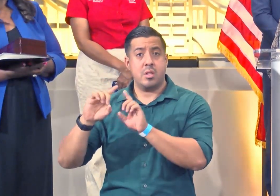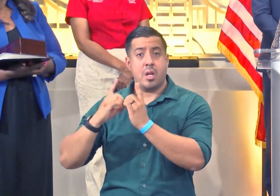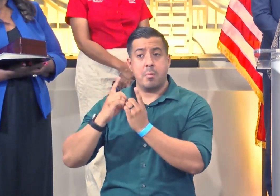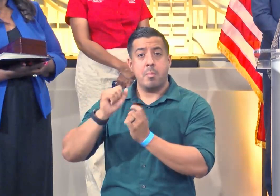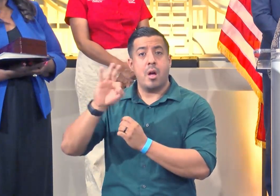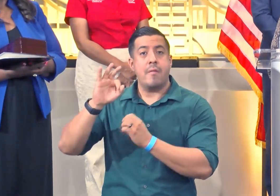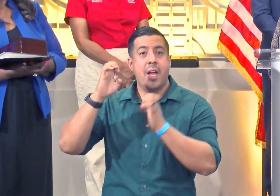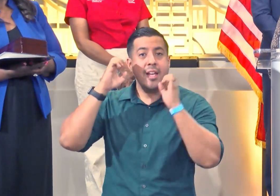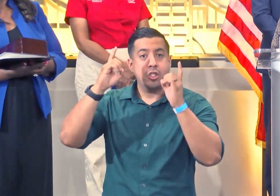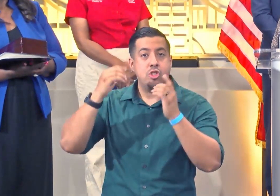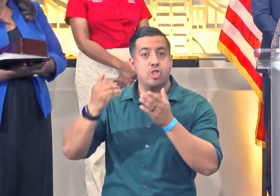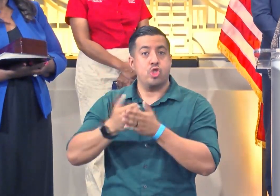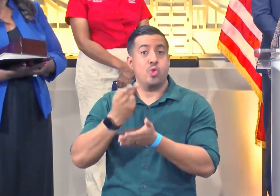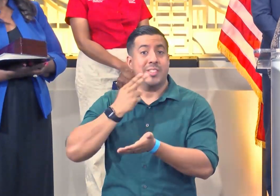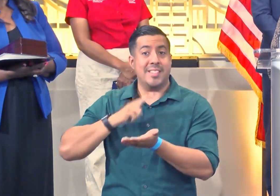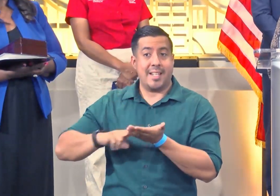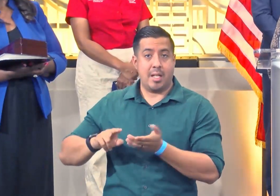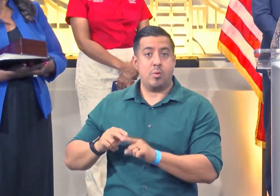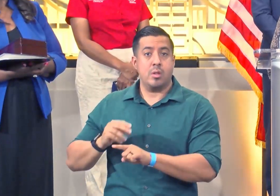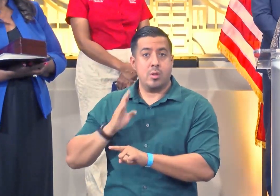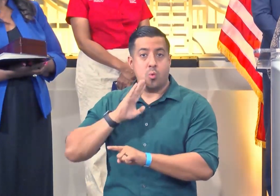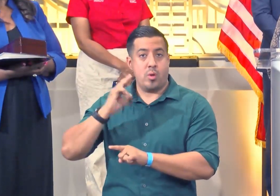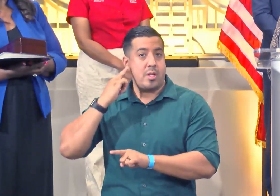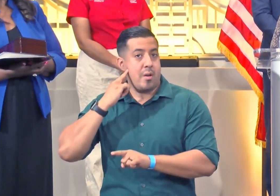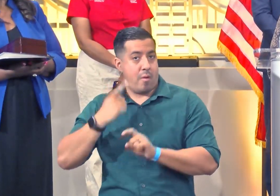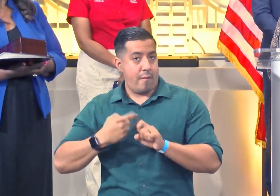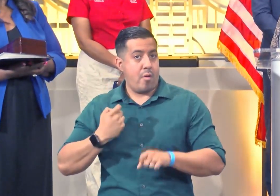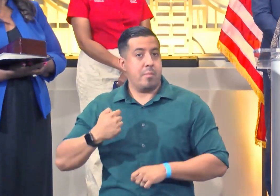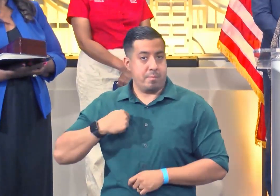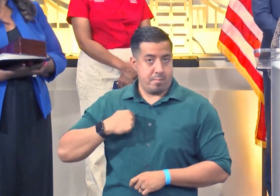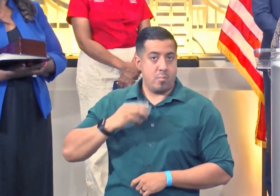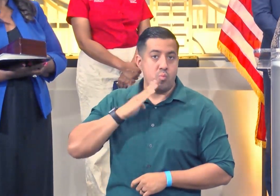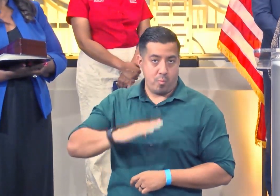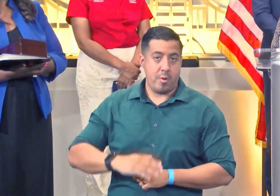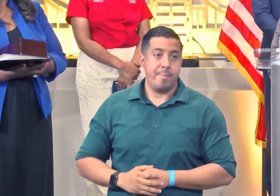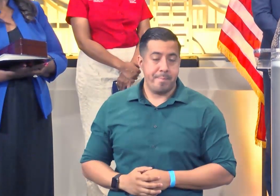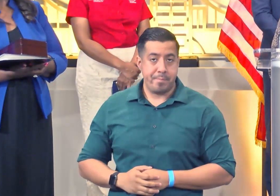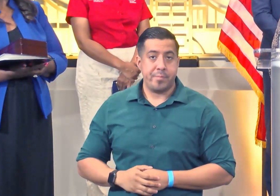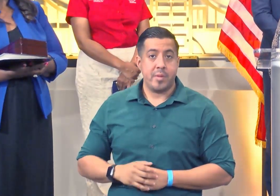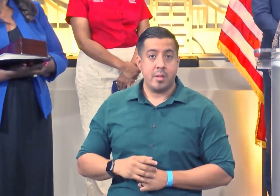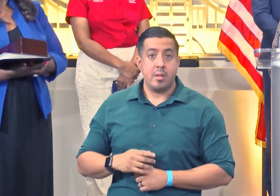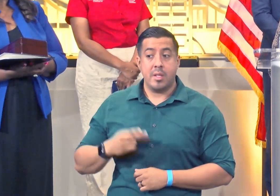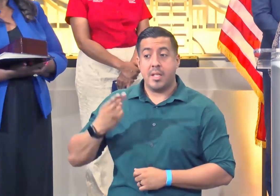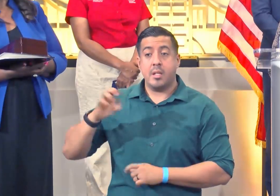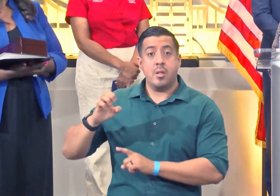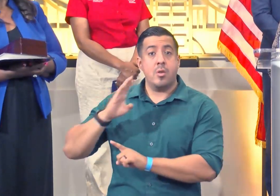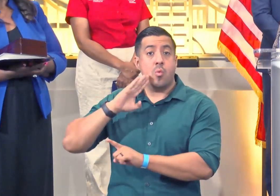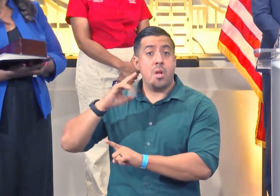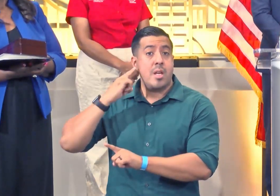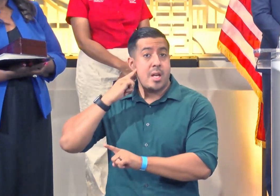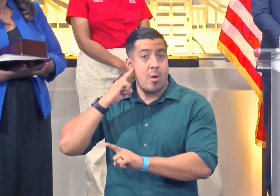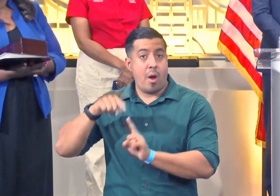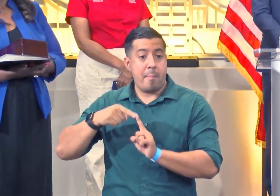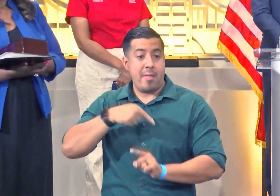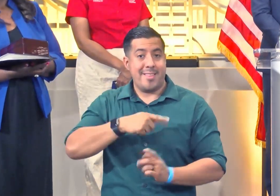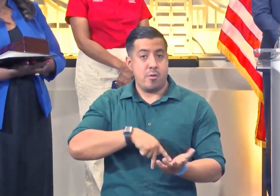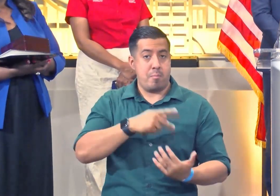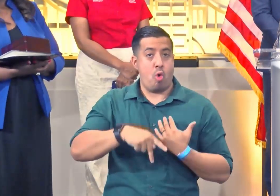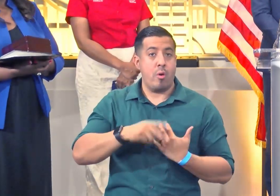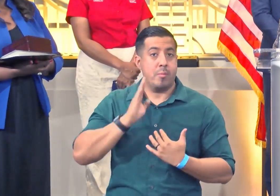of Education's new secretary is going to be hearing from Sheila Jackson Lee. He is going to be hearing about this